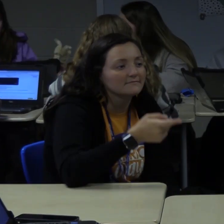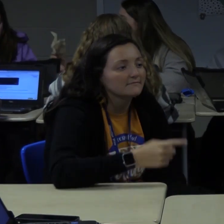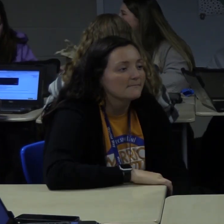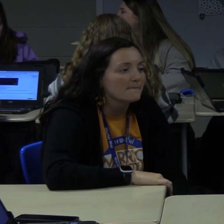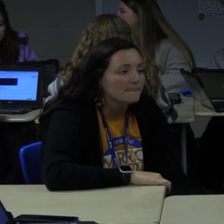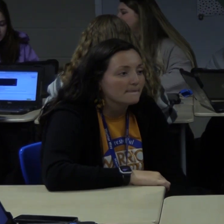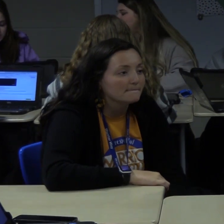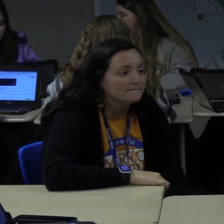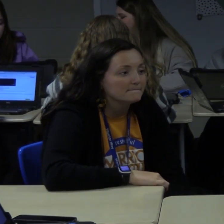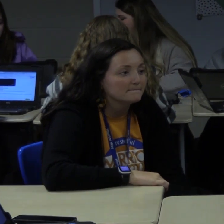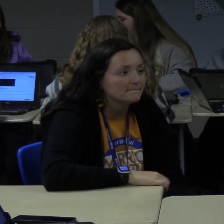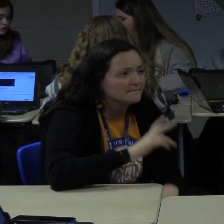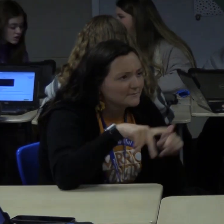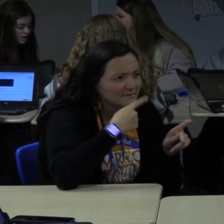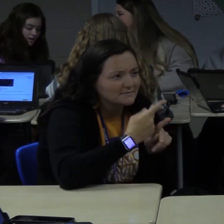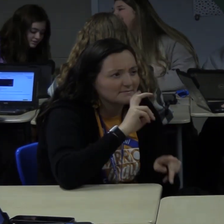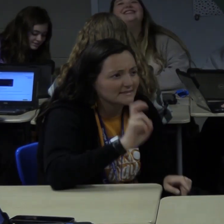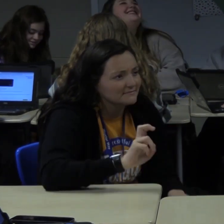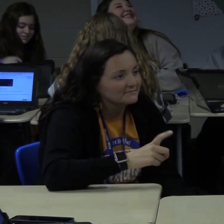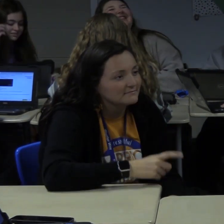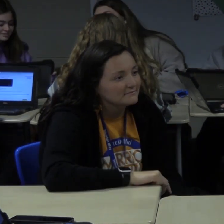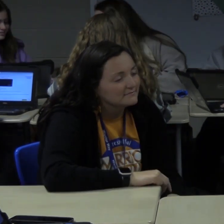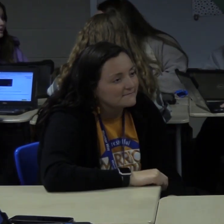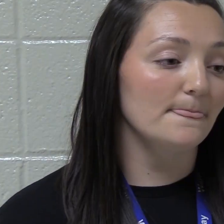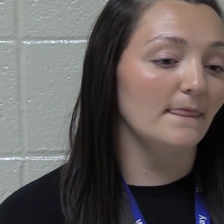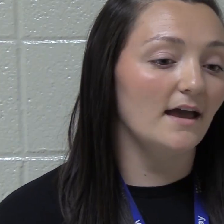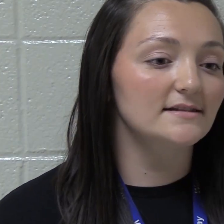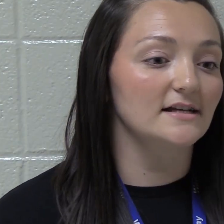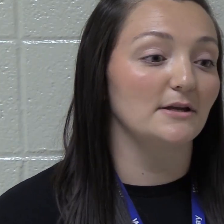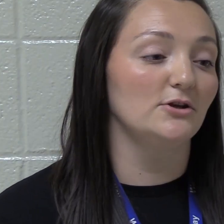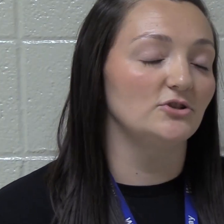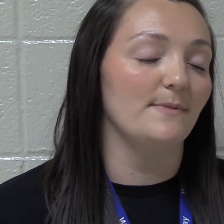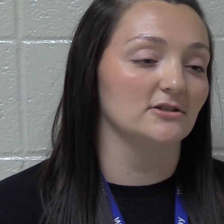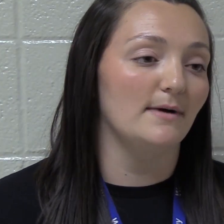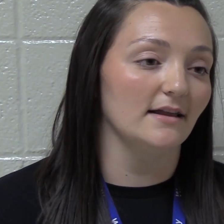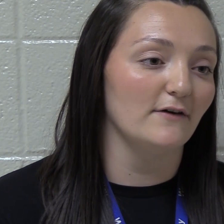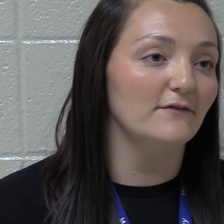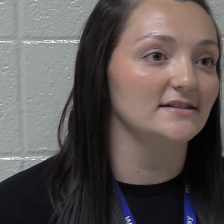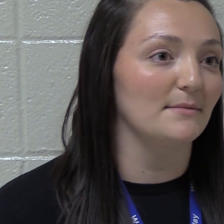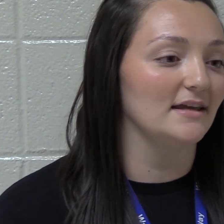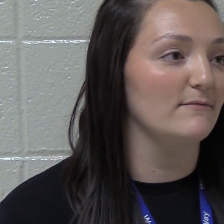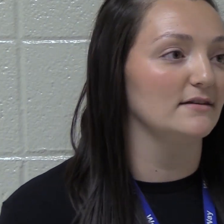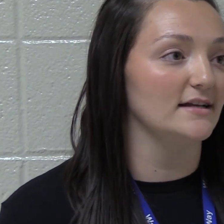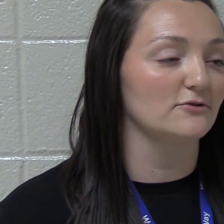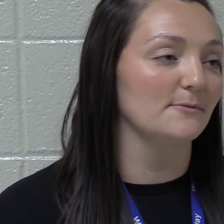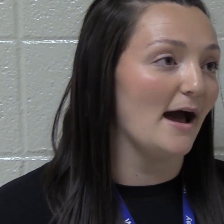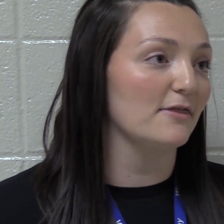ASL in her day-to-day life. For instance, she communicates with some of her friends. As a result, it brought her further into the deaf community.